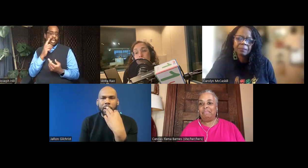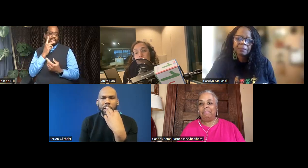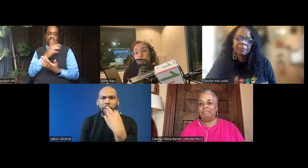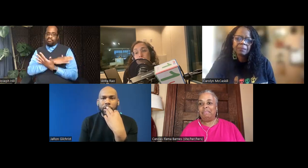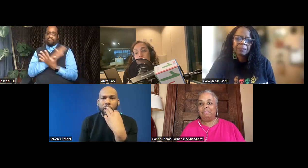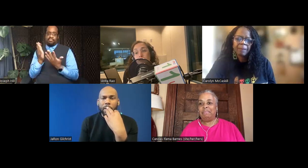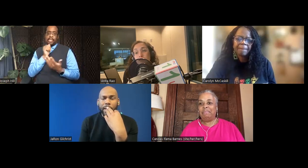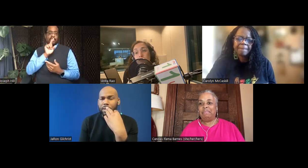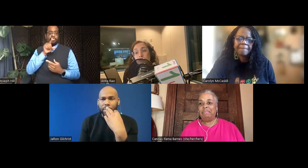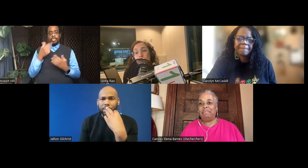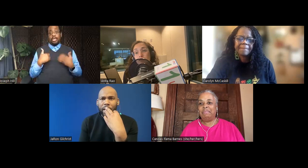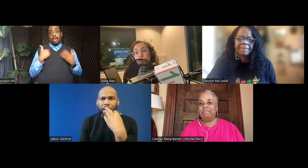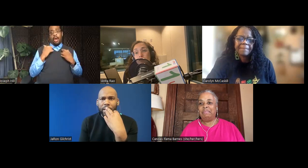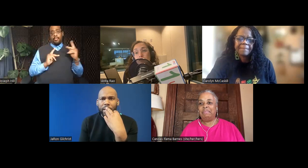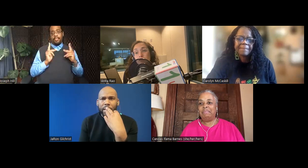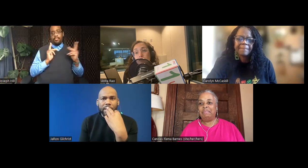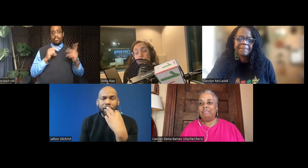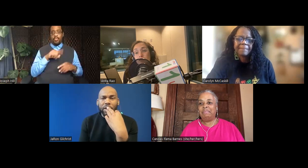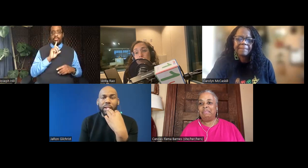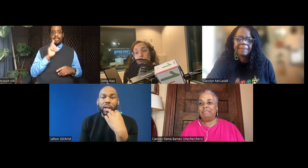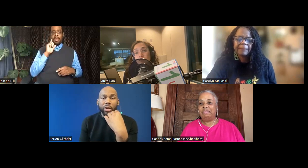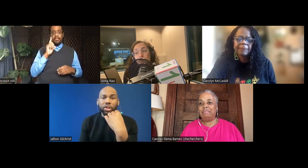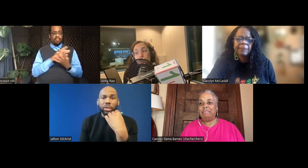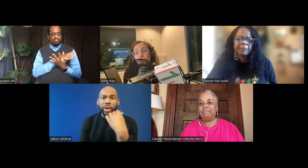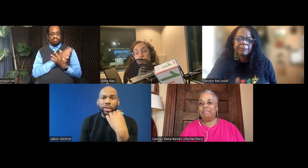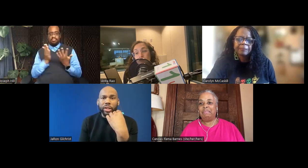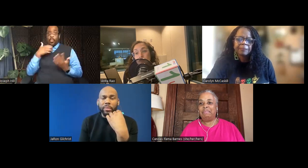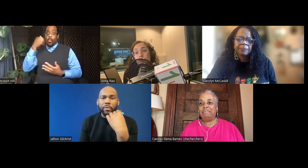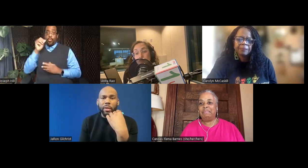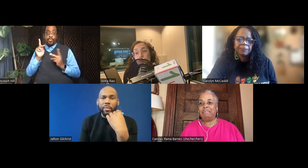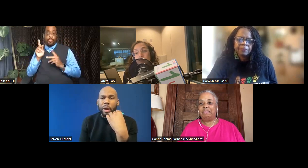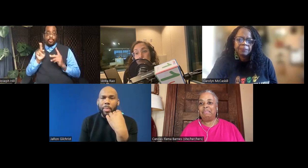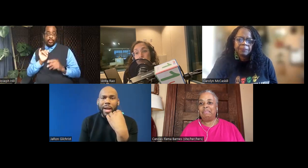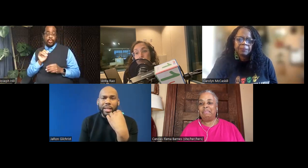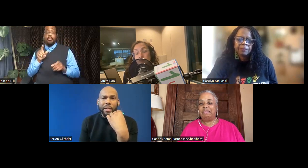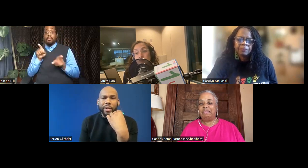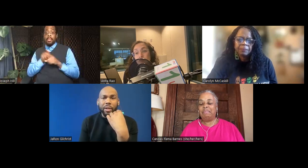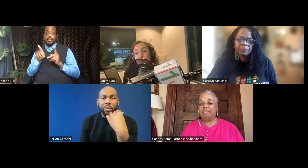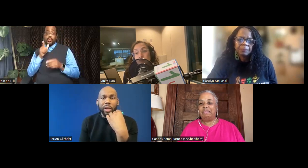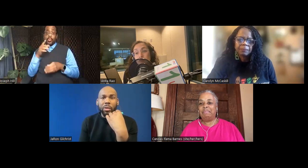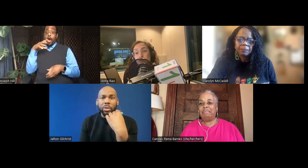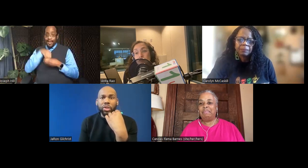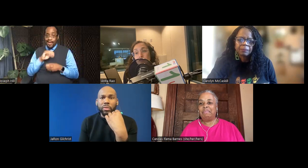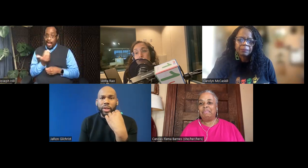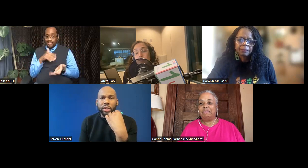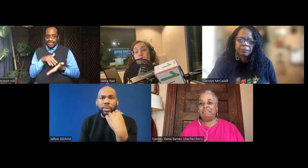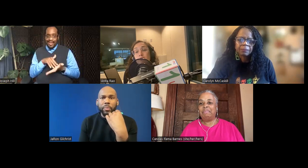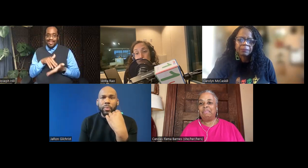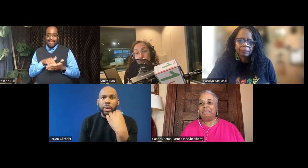sorry, that's right. It's not just the younger generation of Black deaf, it's also the older generation.